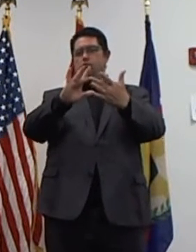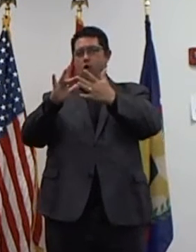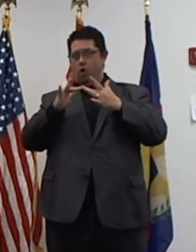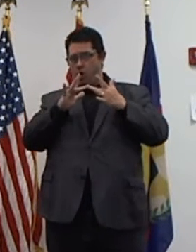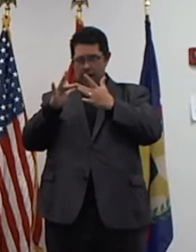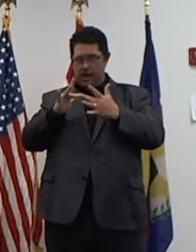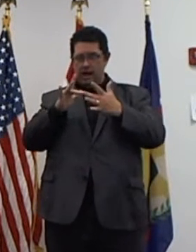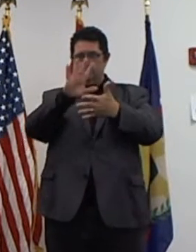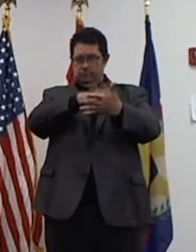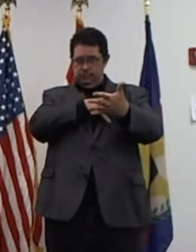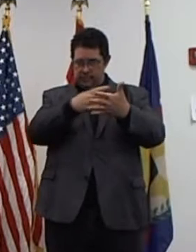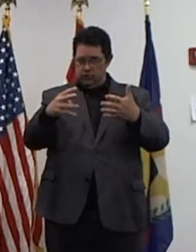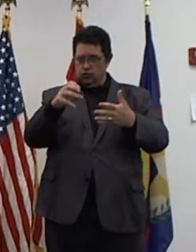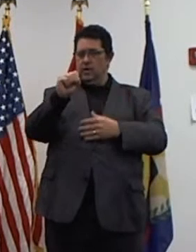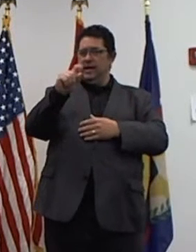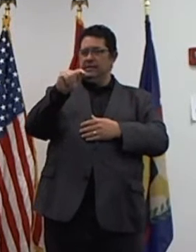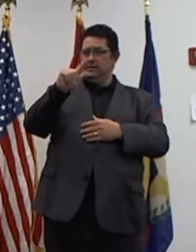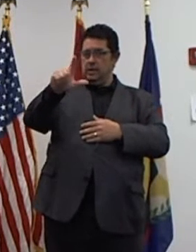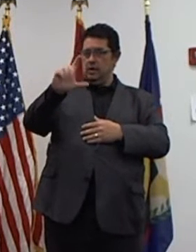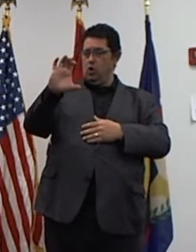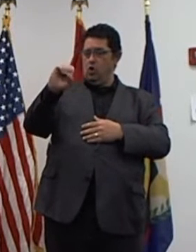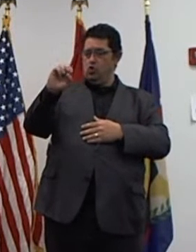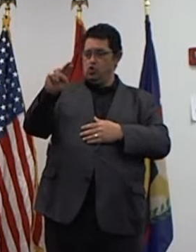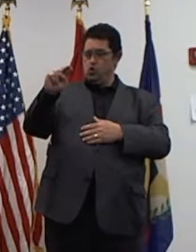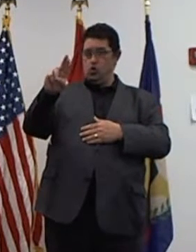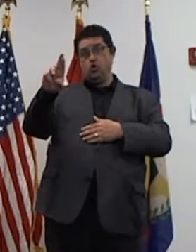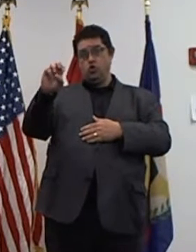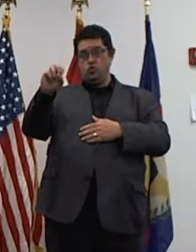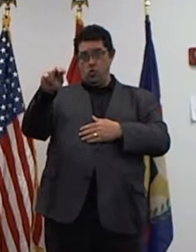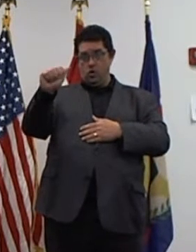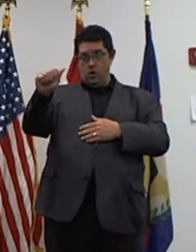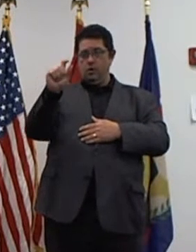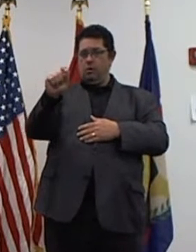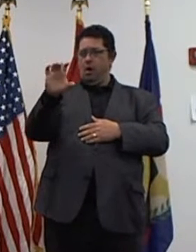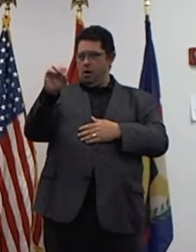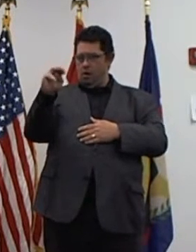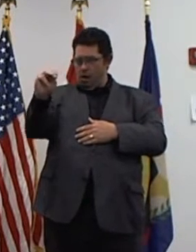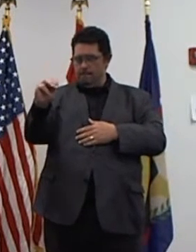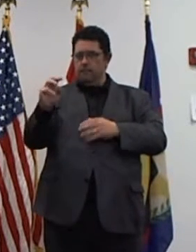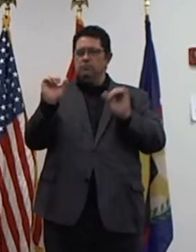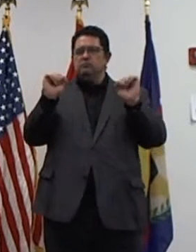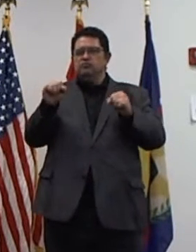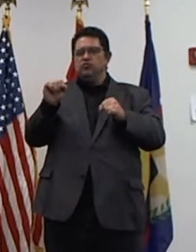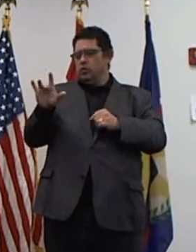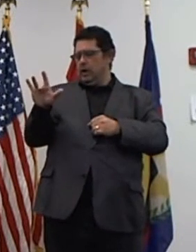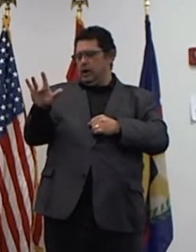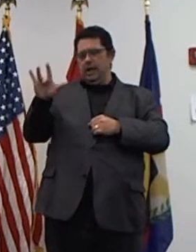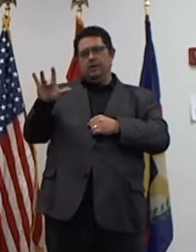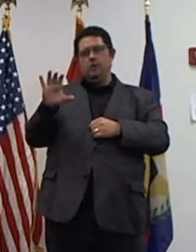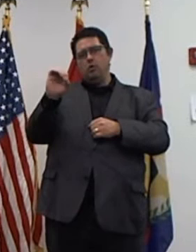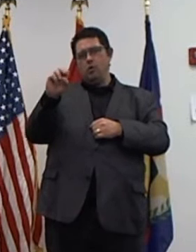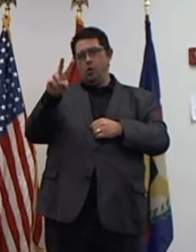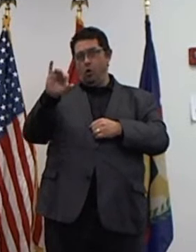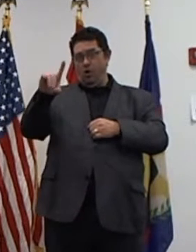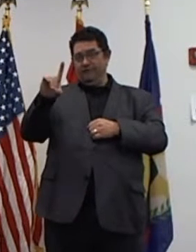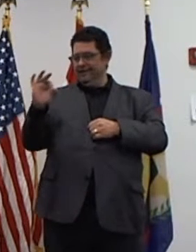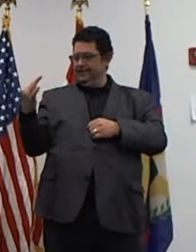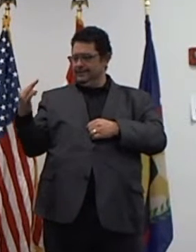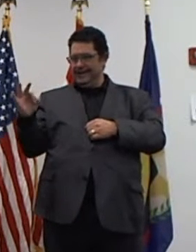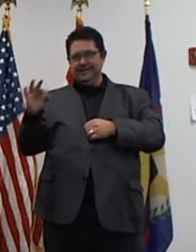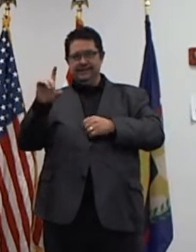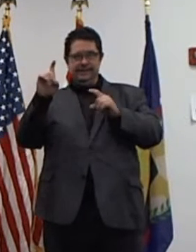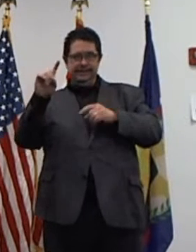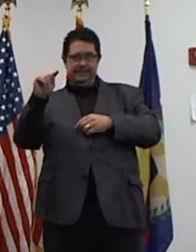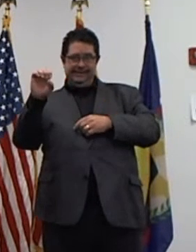at stlcorona.com. You can click on COVID-19 testing. Tests are available at the St. Louis